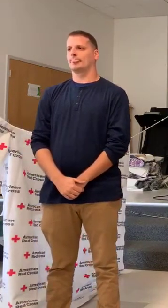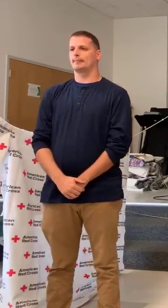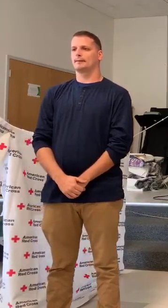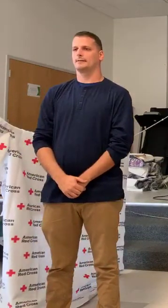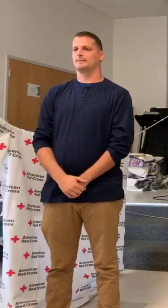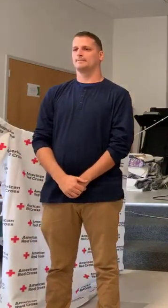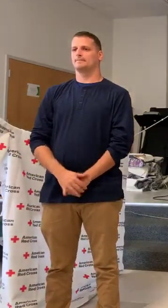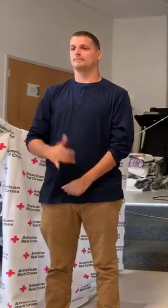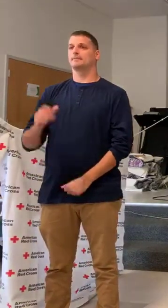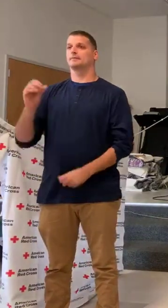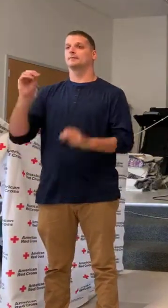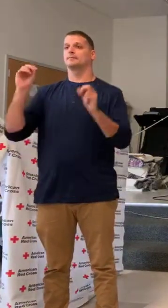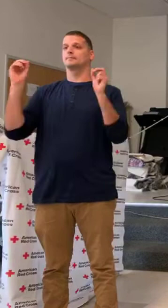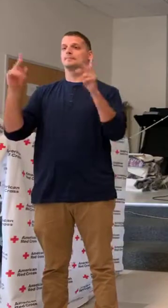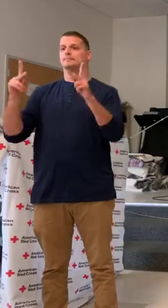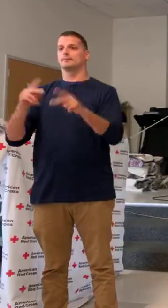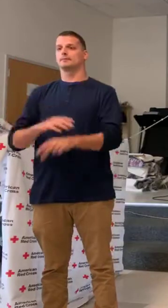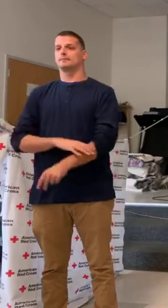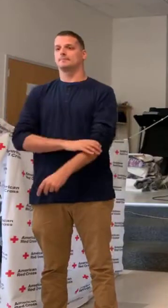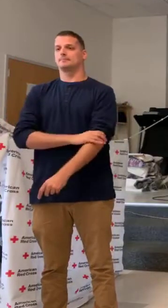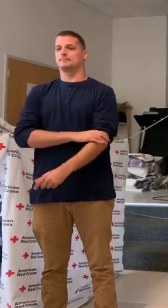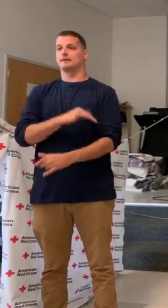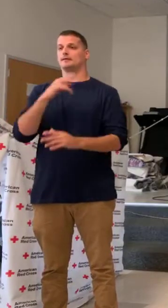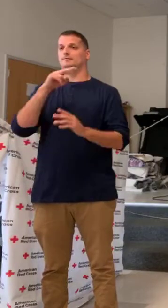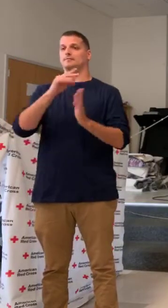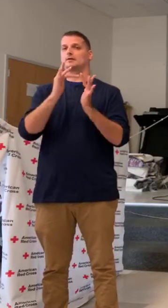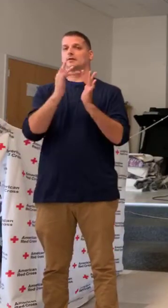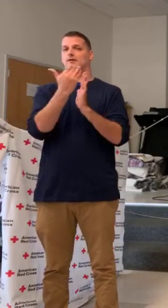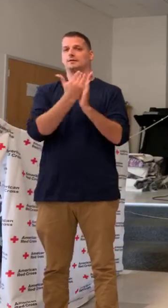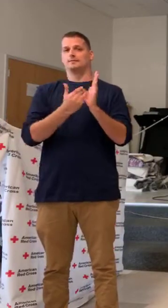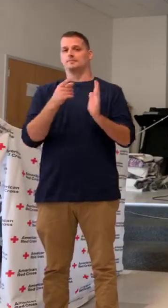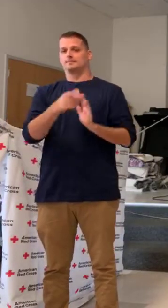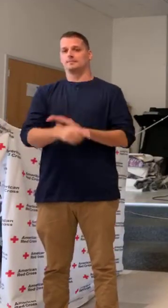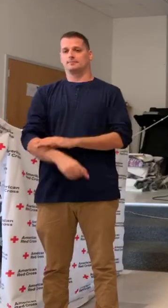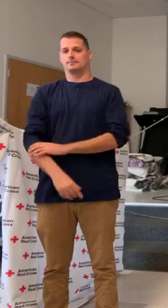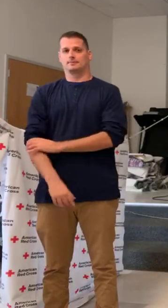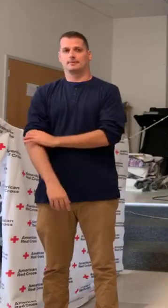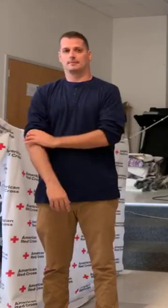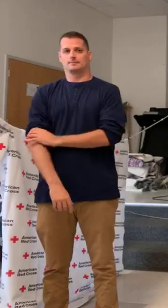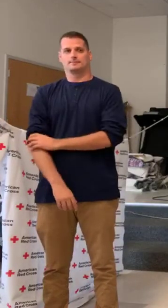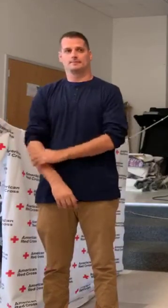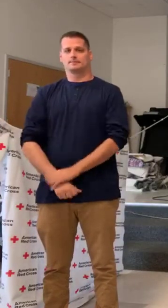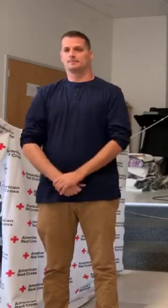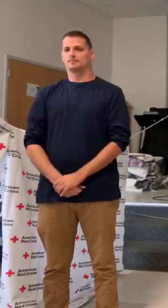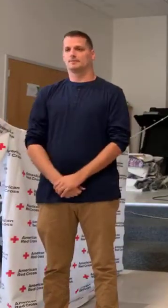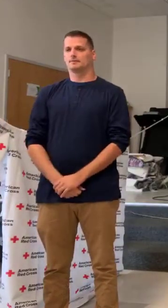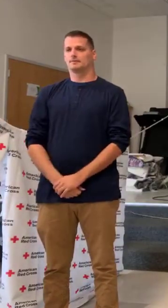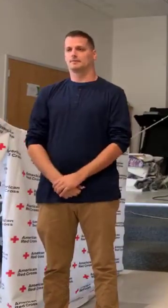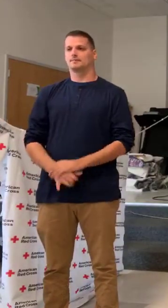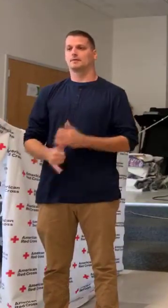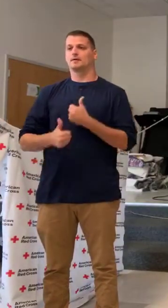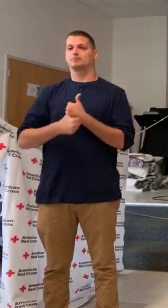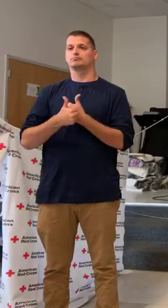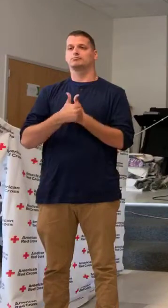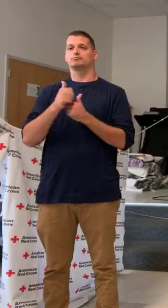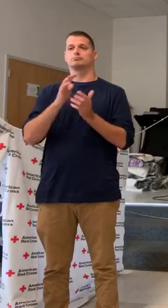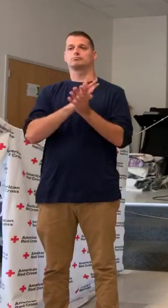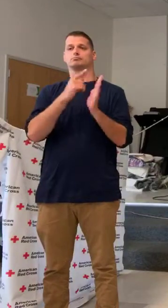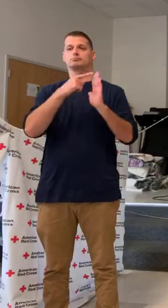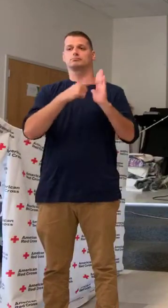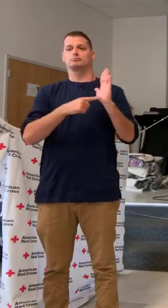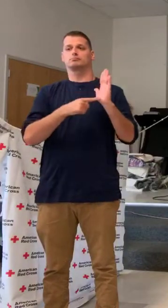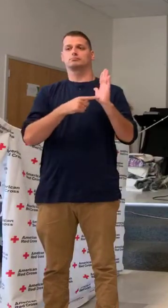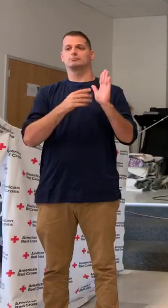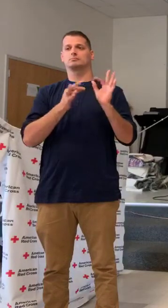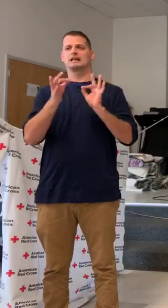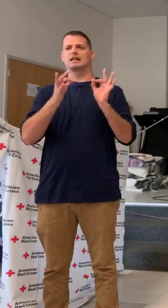For the online audience, and we're looking for your questions too, on the back of your hazard sheet is a fire information number that rings